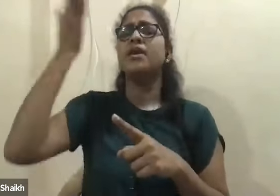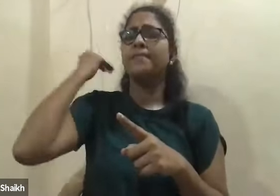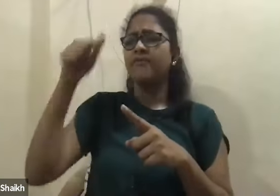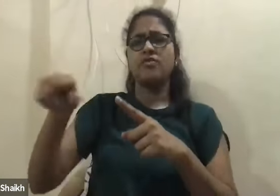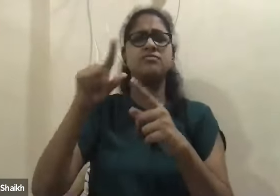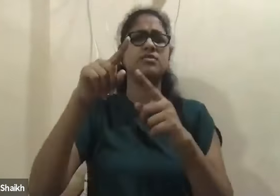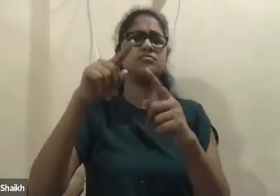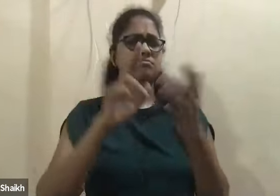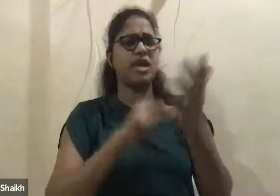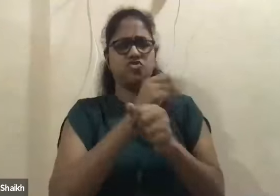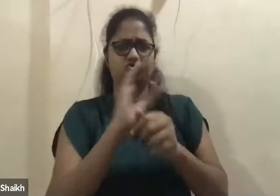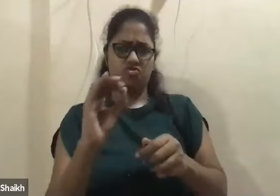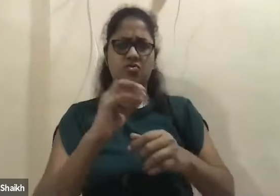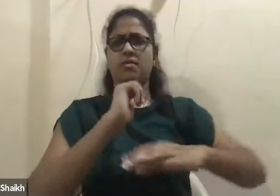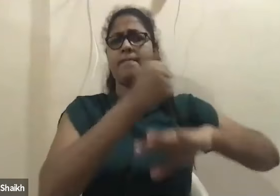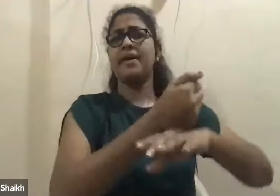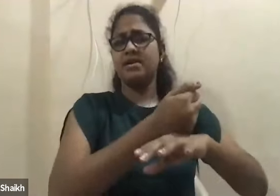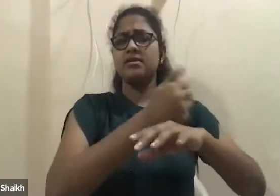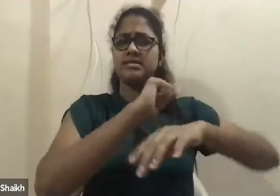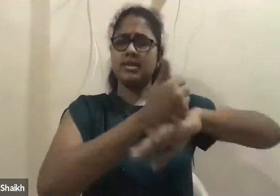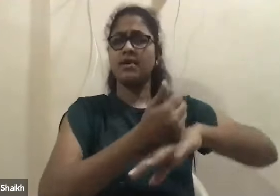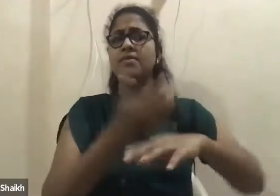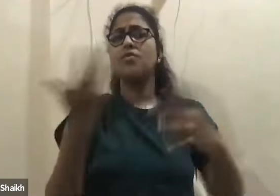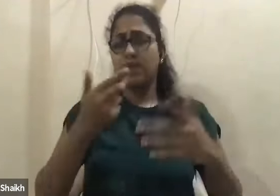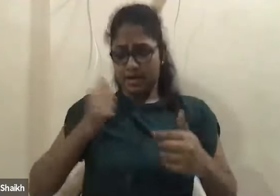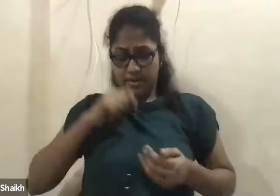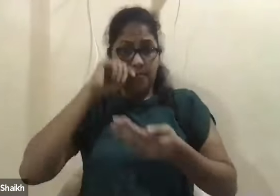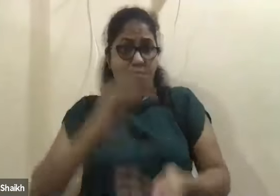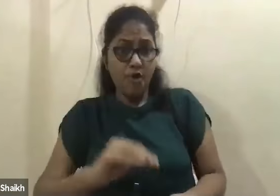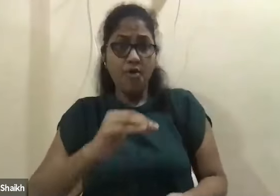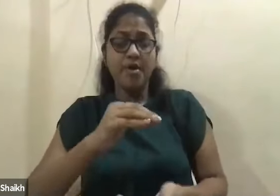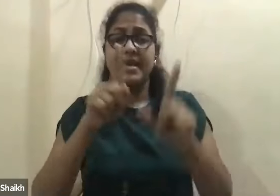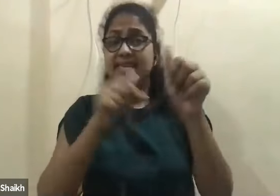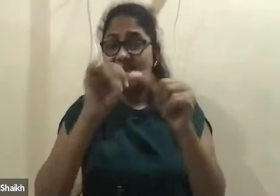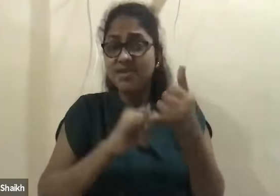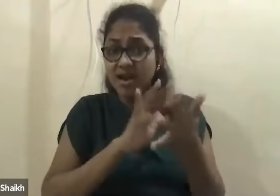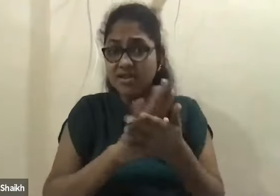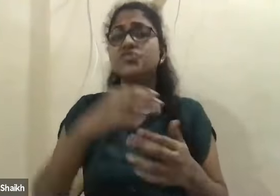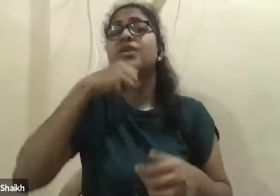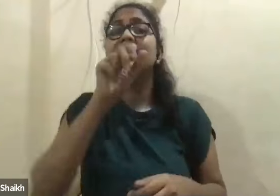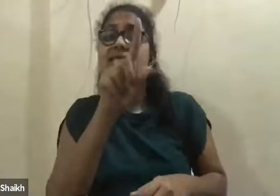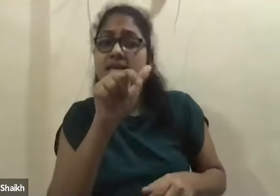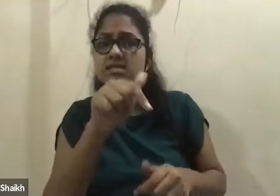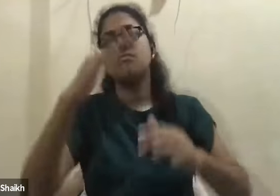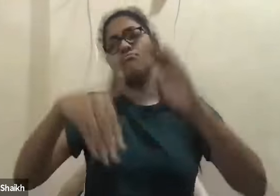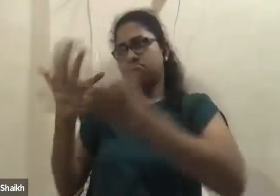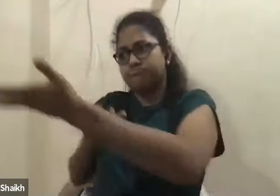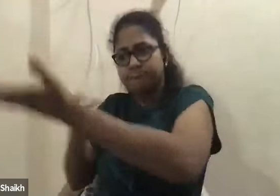our son Yash was around 16 years of age. Right. So this trust came